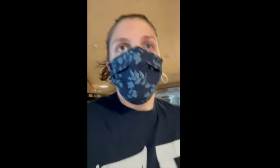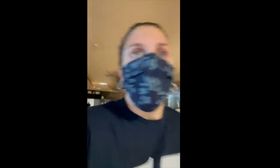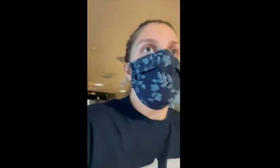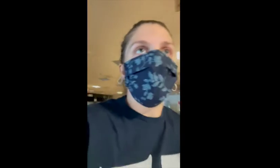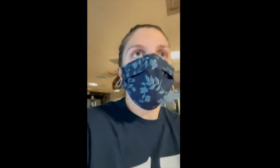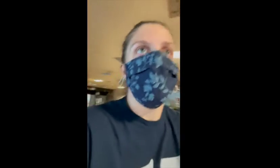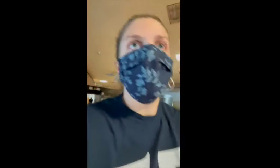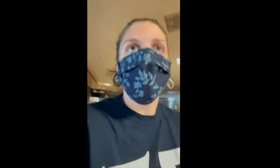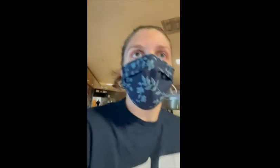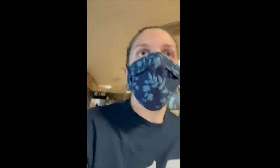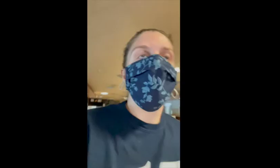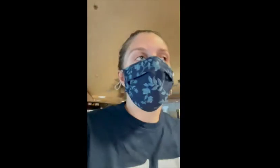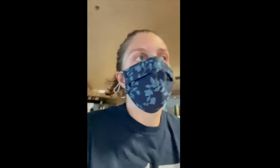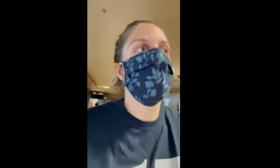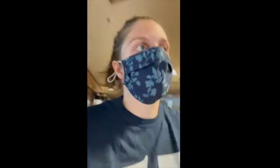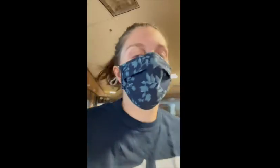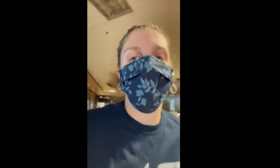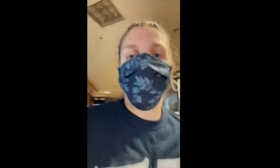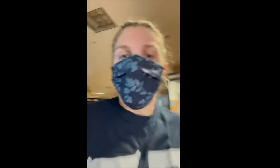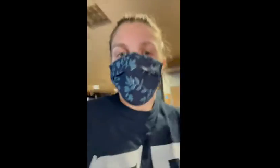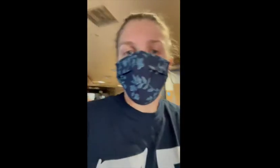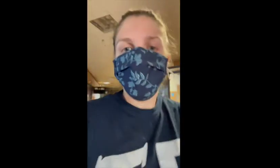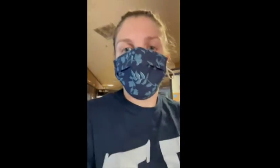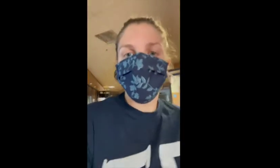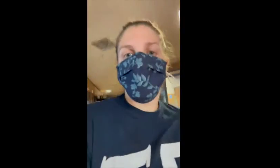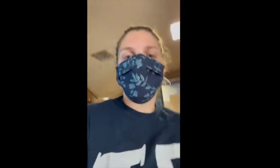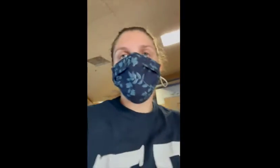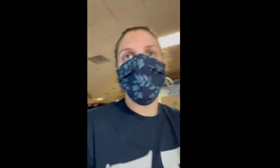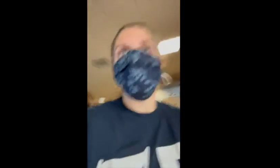And I will show you our performing arts areas.